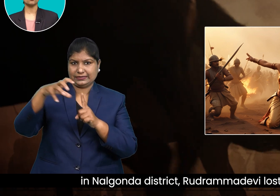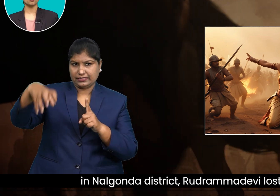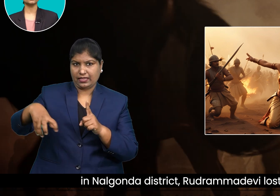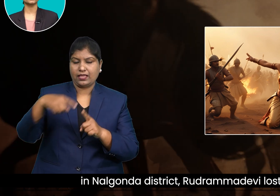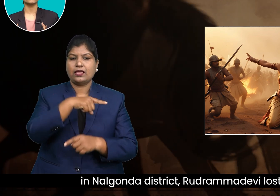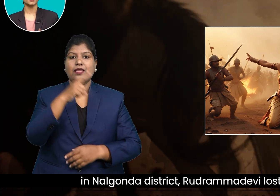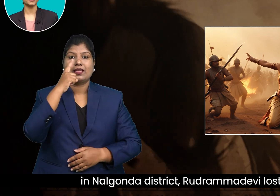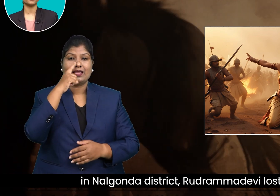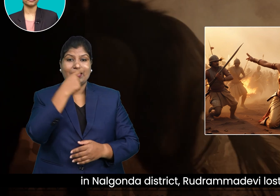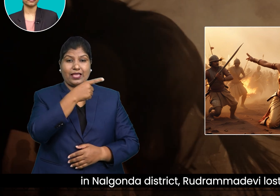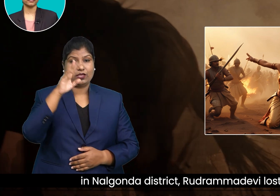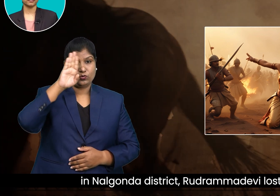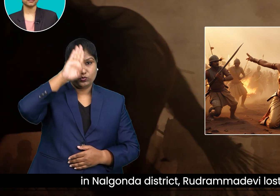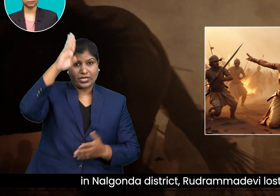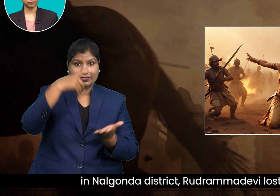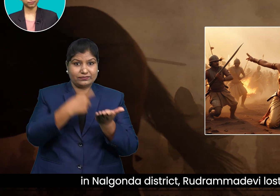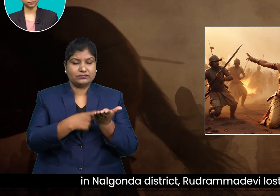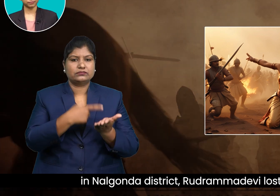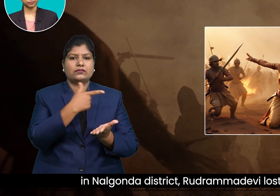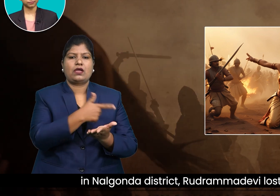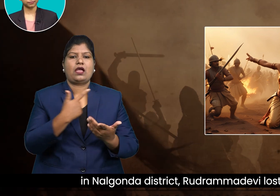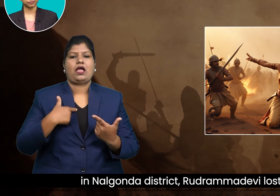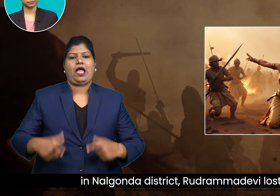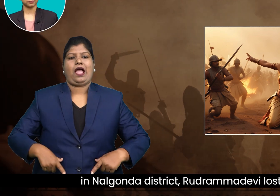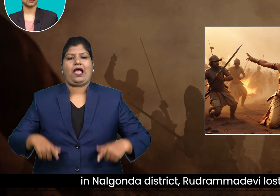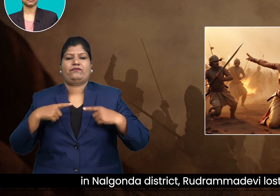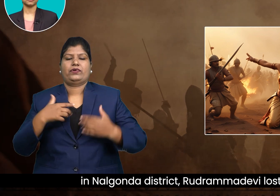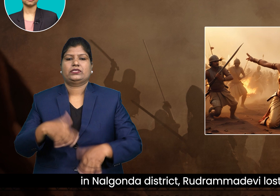Rudramadevi lost her life.